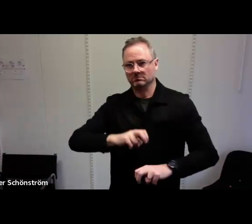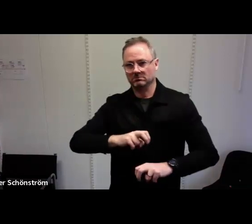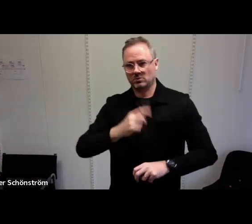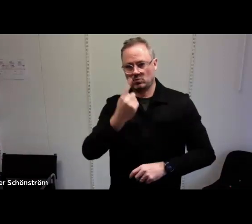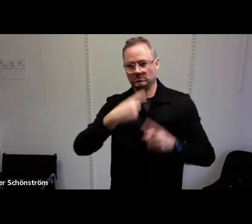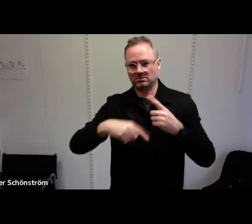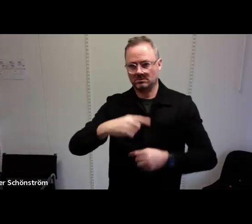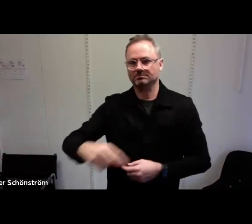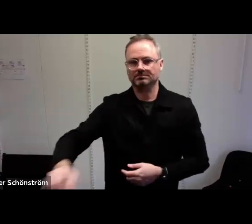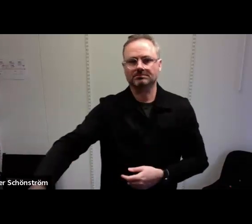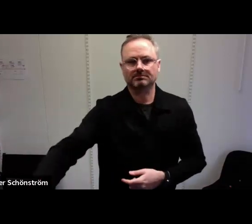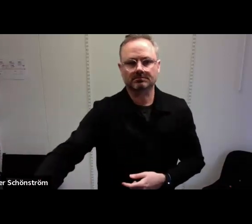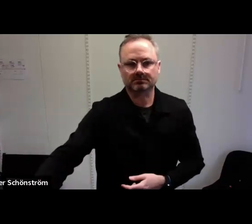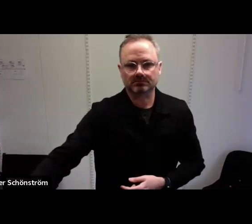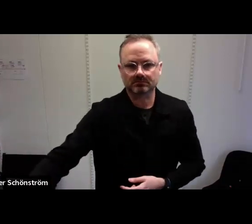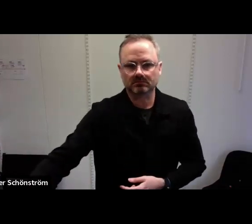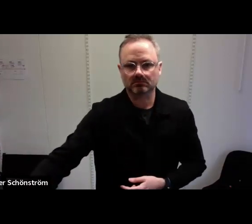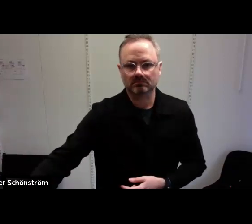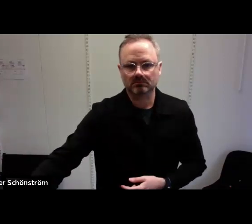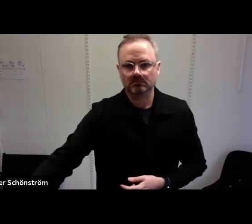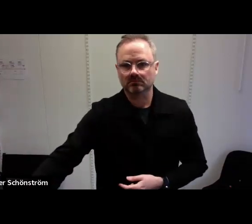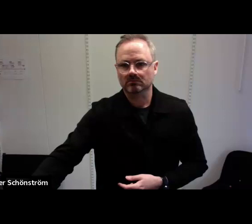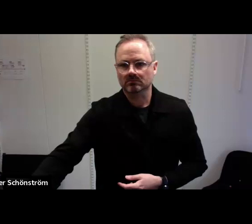So this is an example of just one sign.